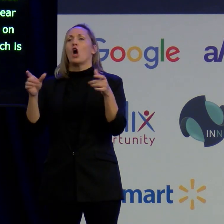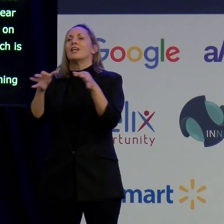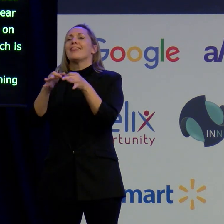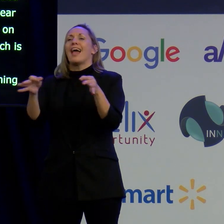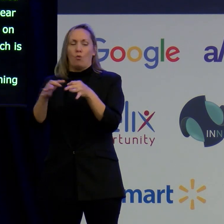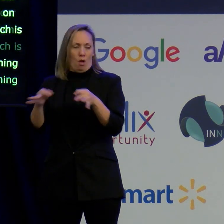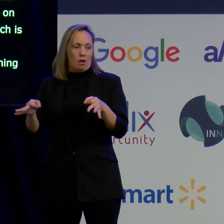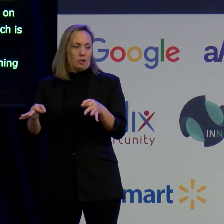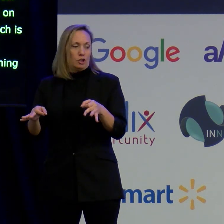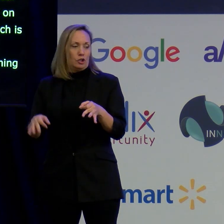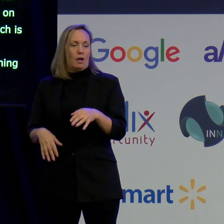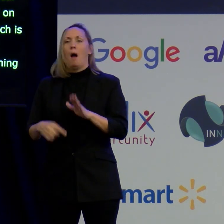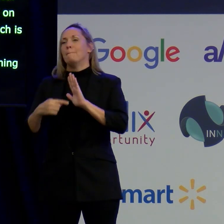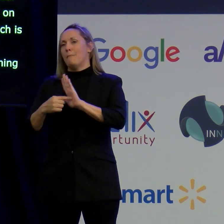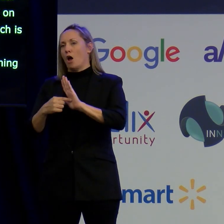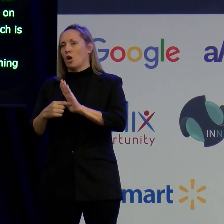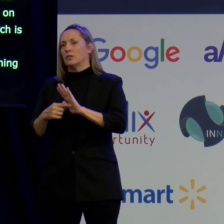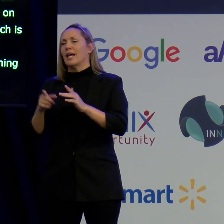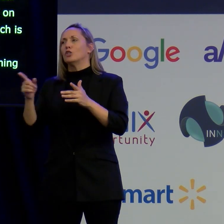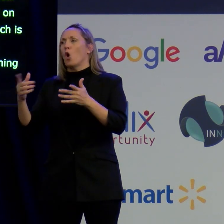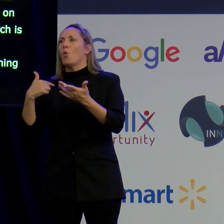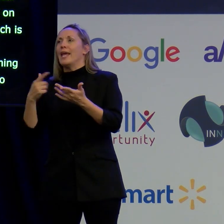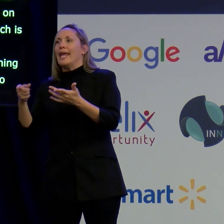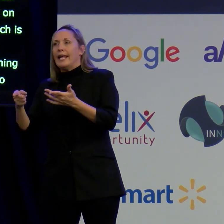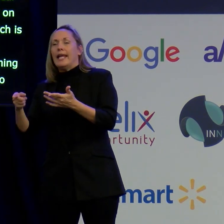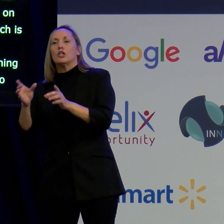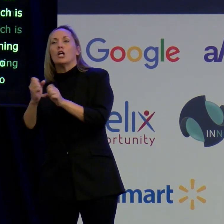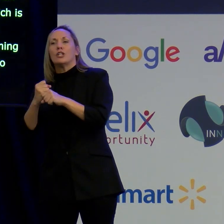amount of data to generate content for you.